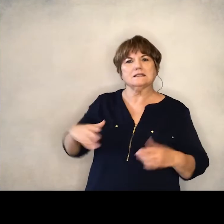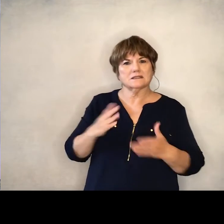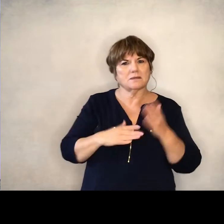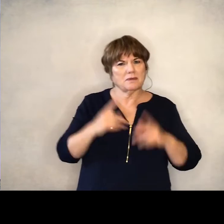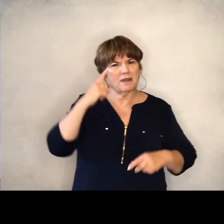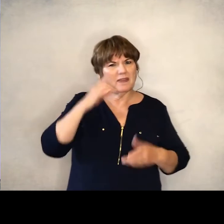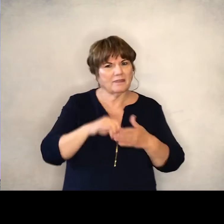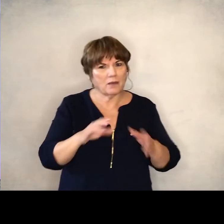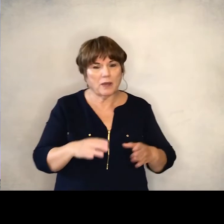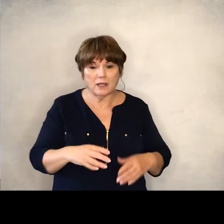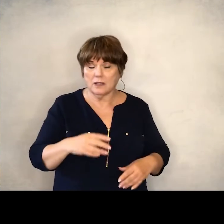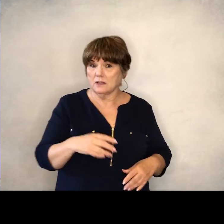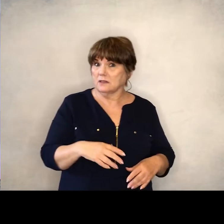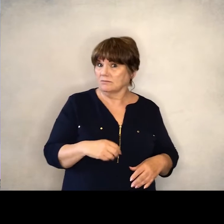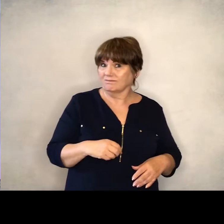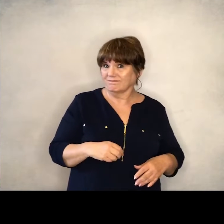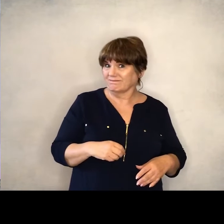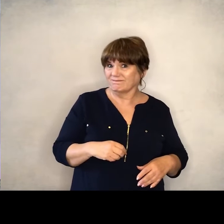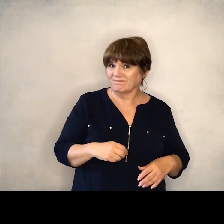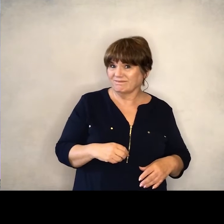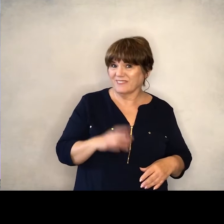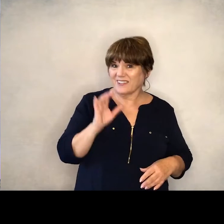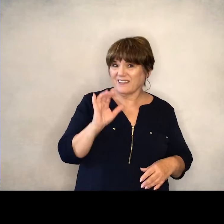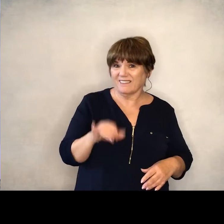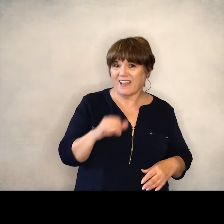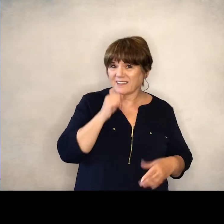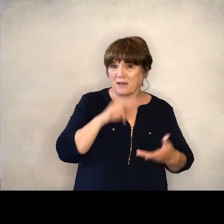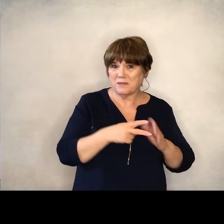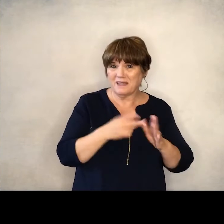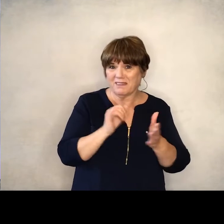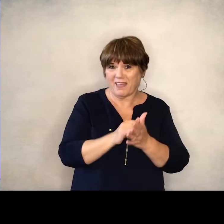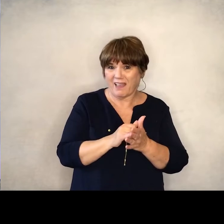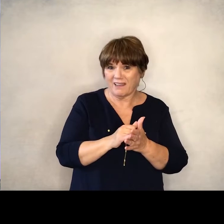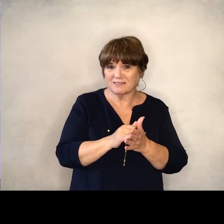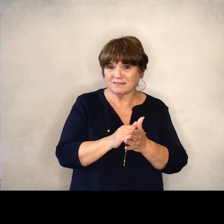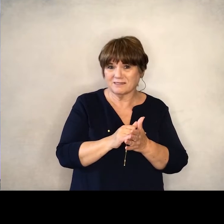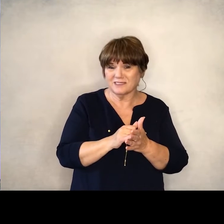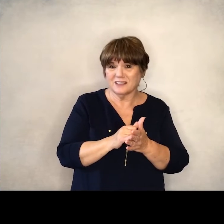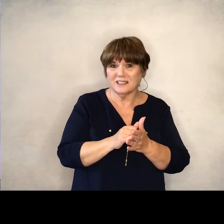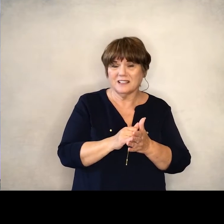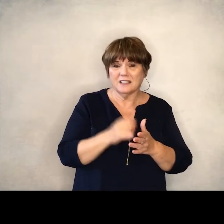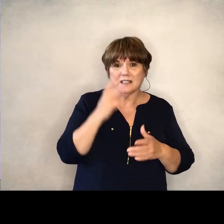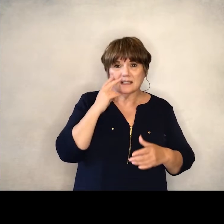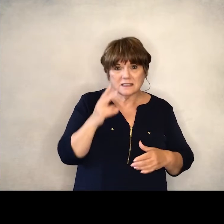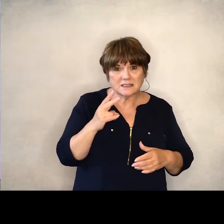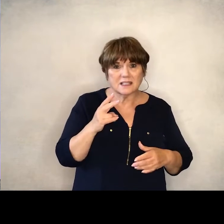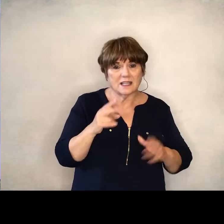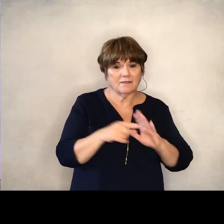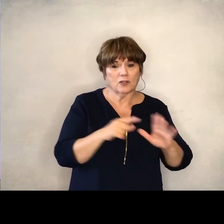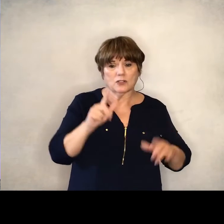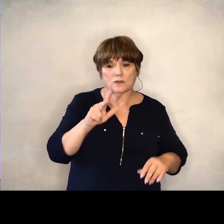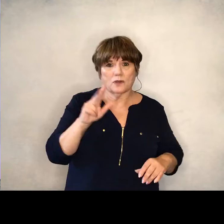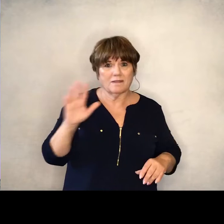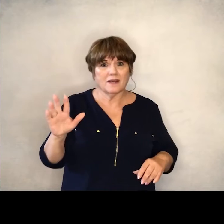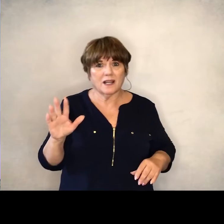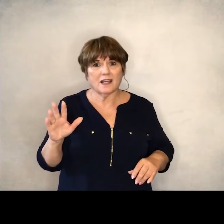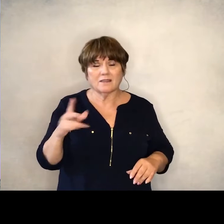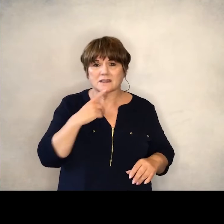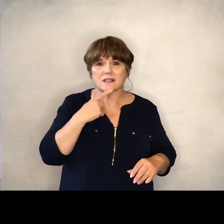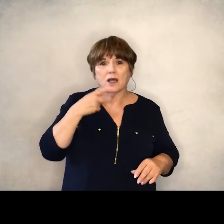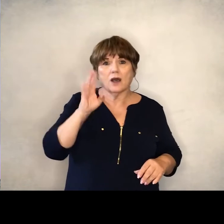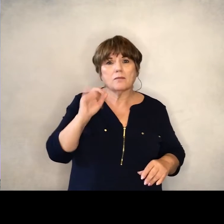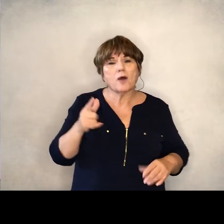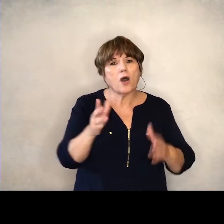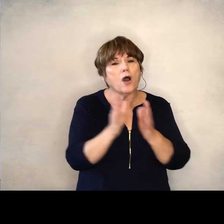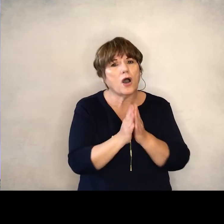Romans 8:28 cannot possibly mean. I mean, look just a few verses later to verse 35. Paul asks, will